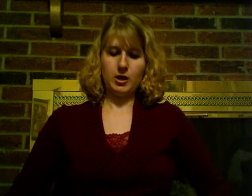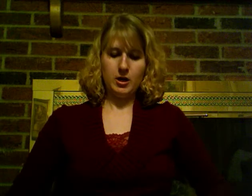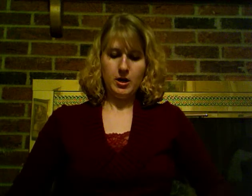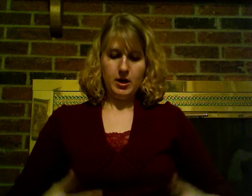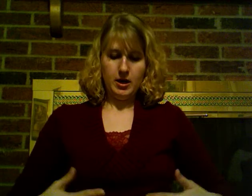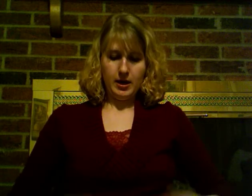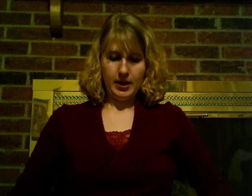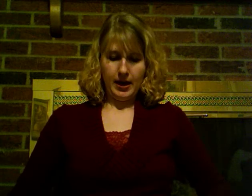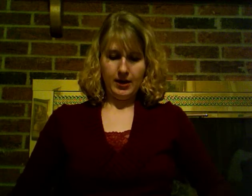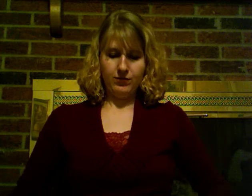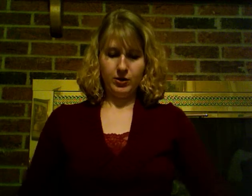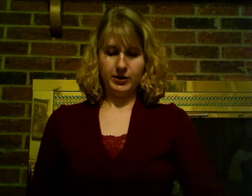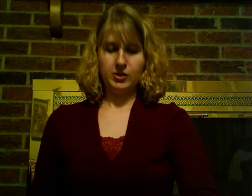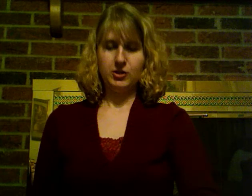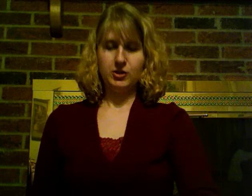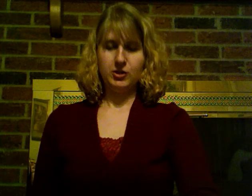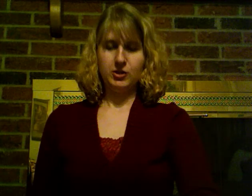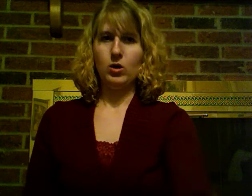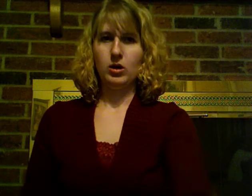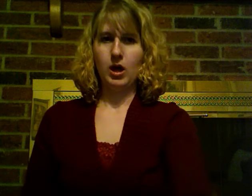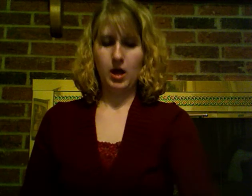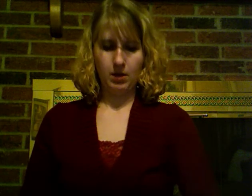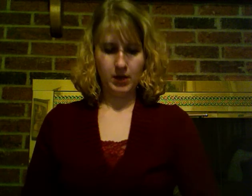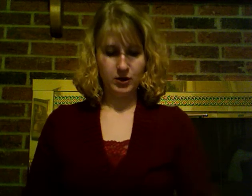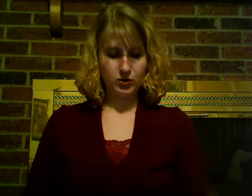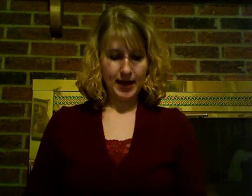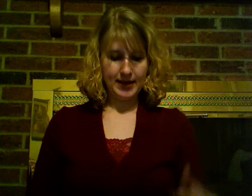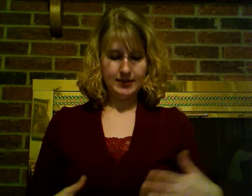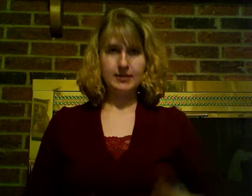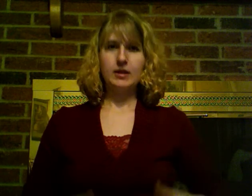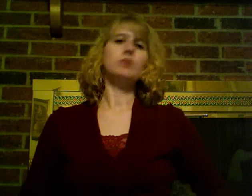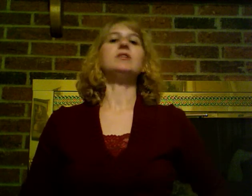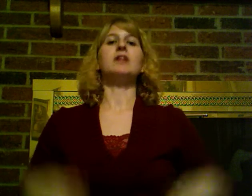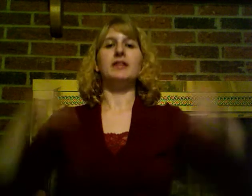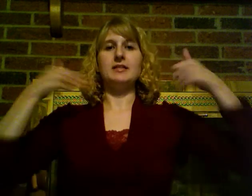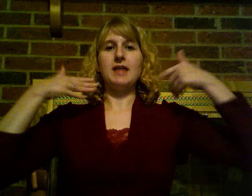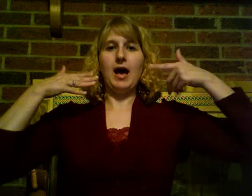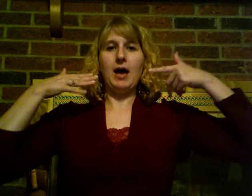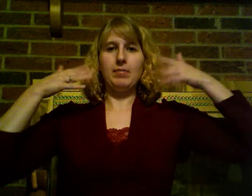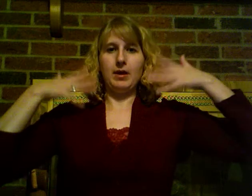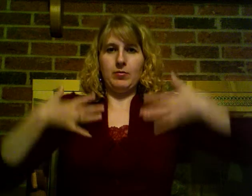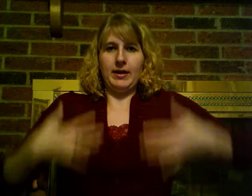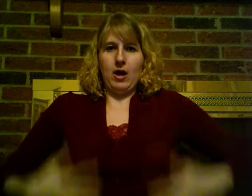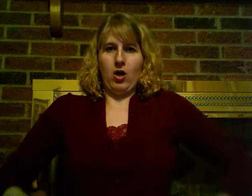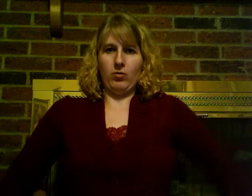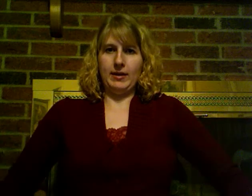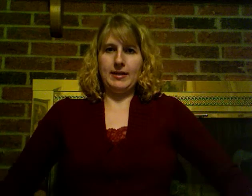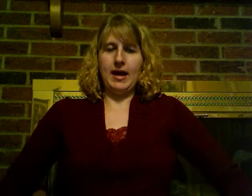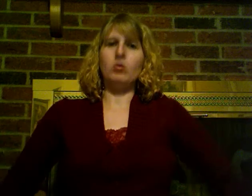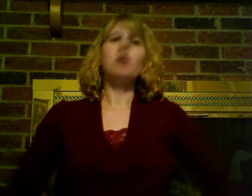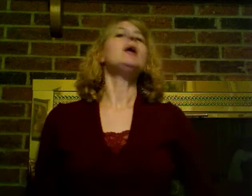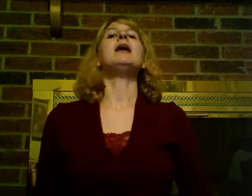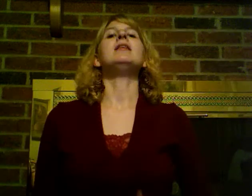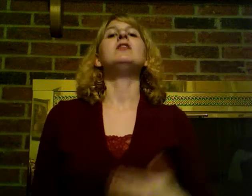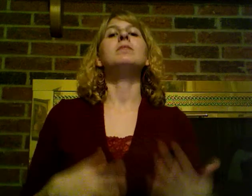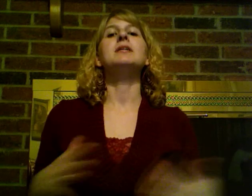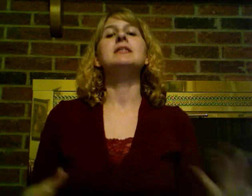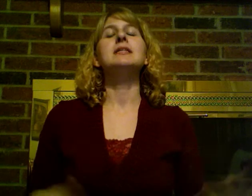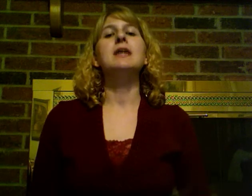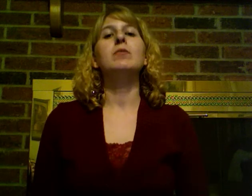skirt. And if you're going to show a dress, you would start at the top and bring it all the way down. And then you can be as detailed with